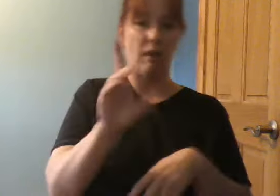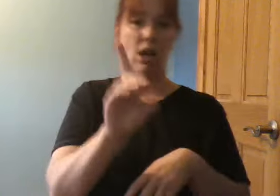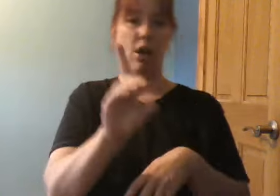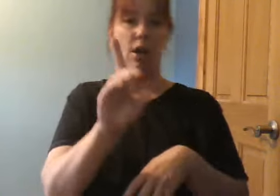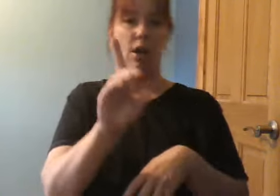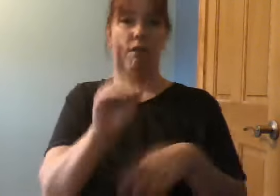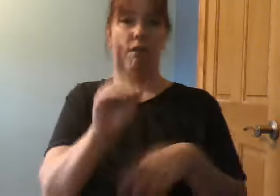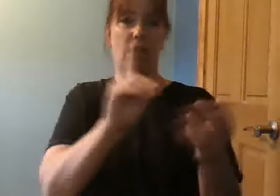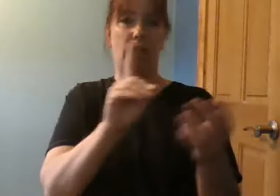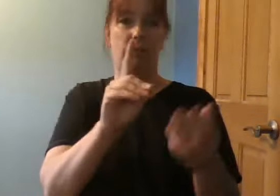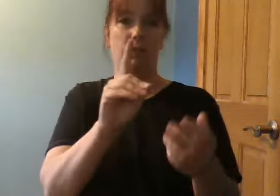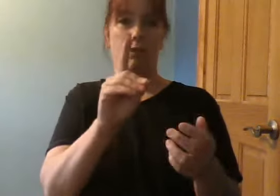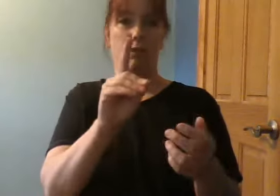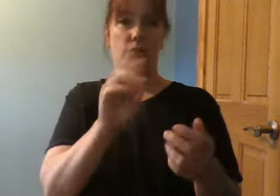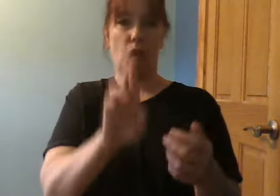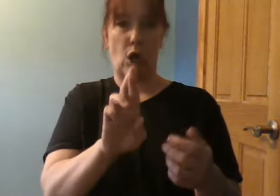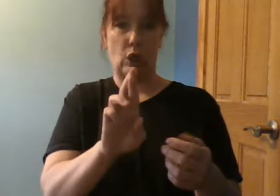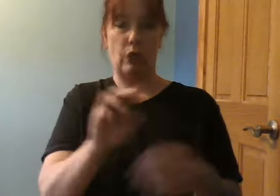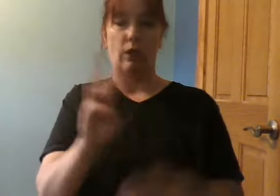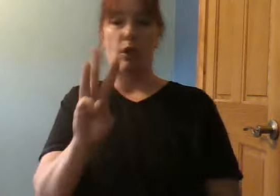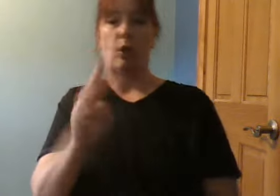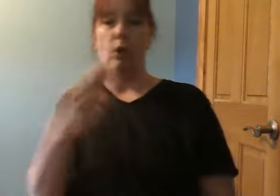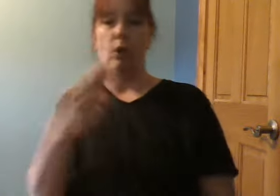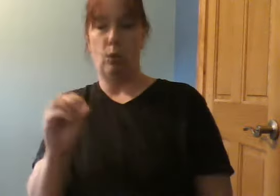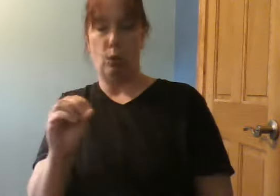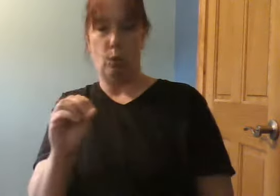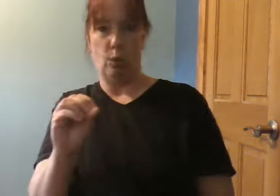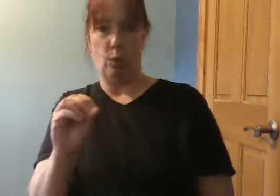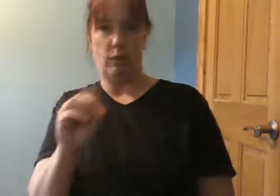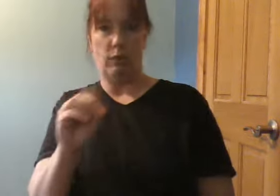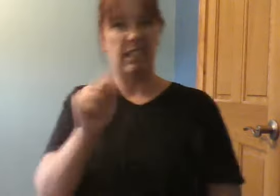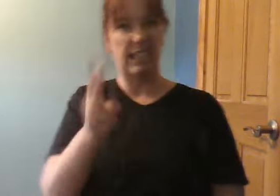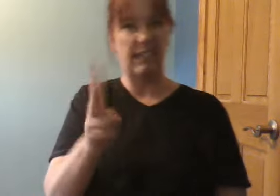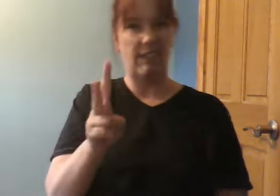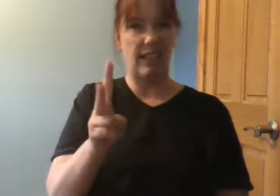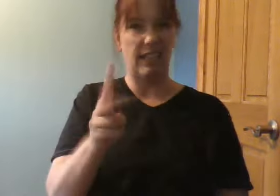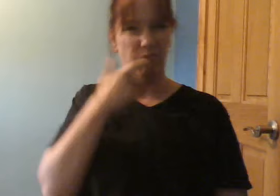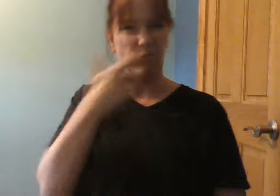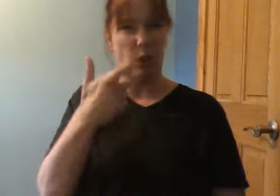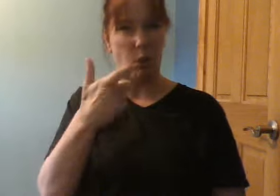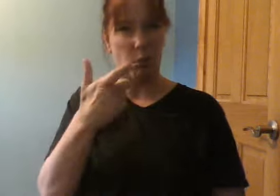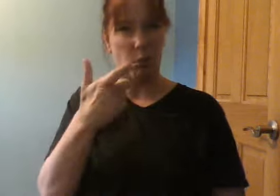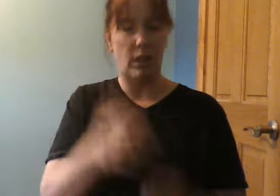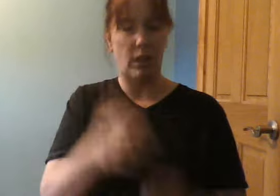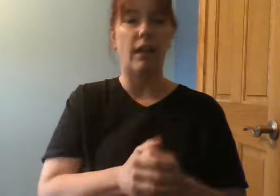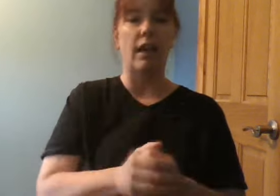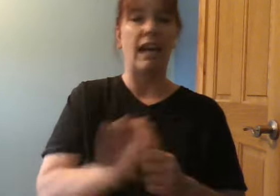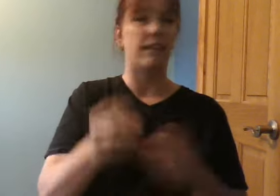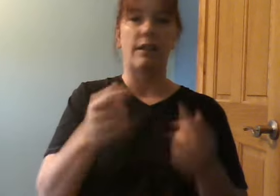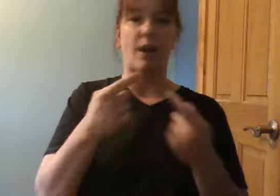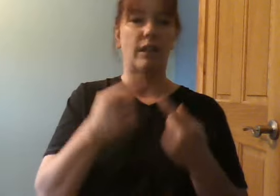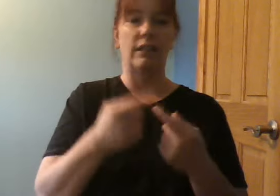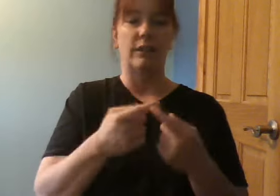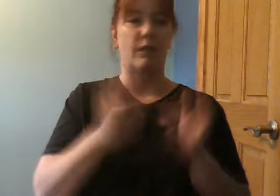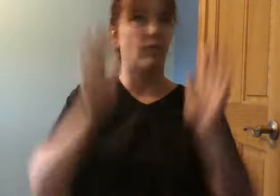us the answer. So I should say to some of our foreign visitors, Doctor Who is the greatest living scientist in